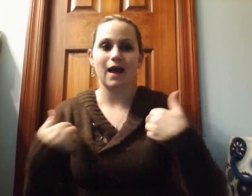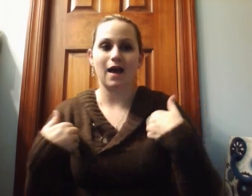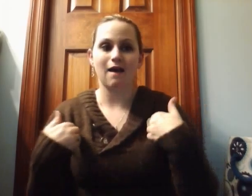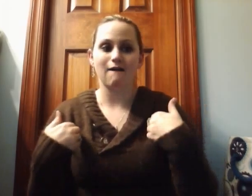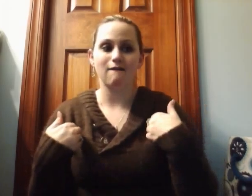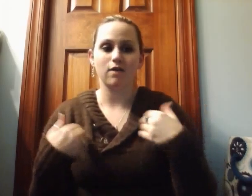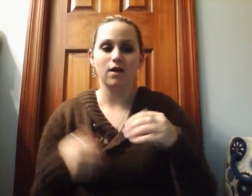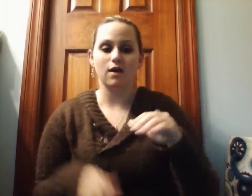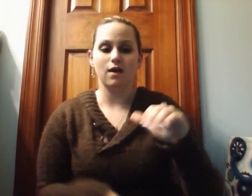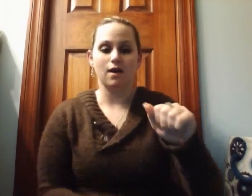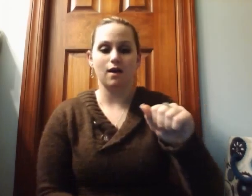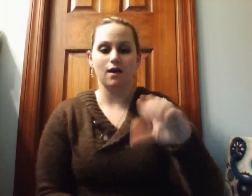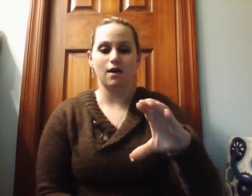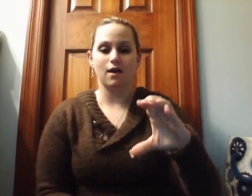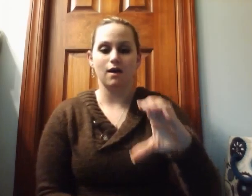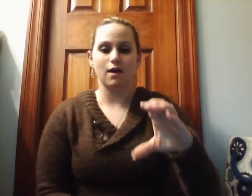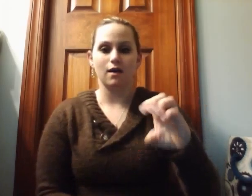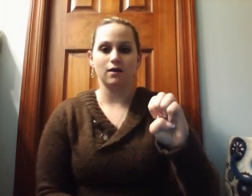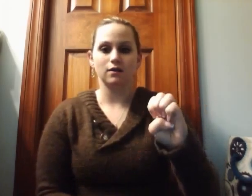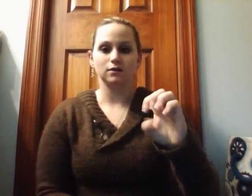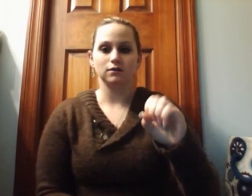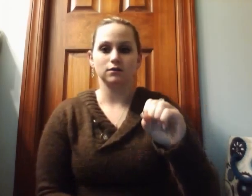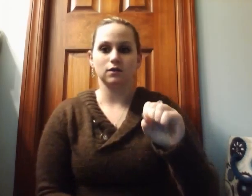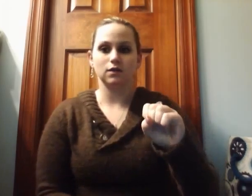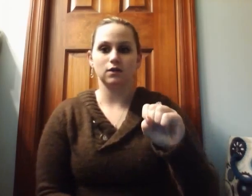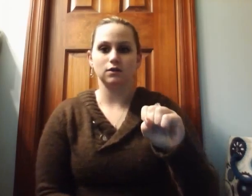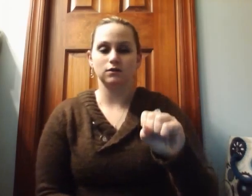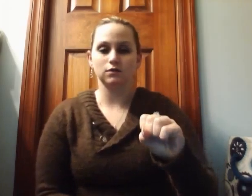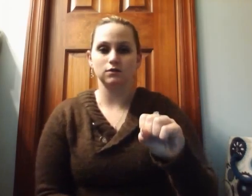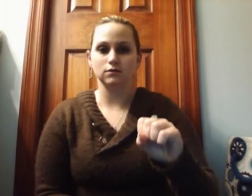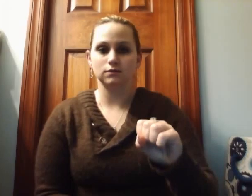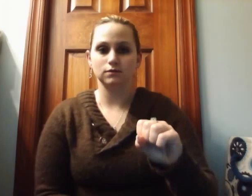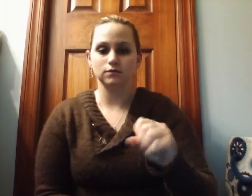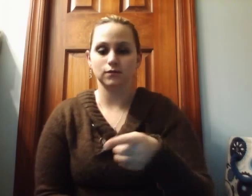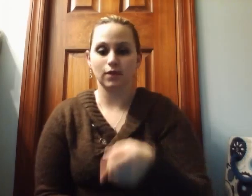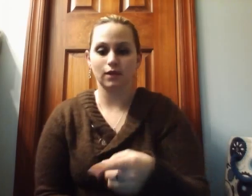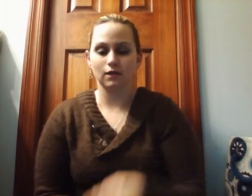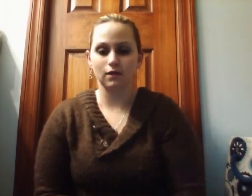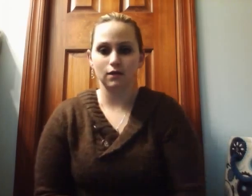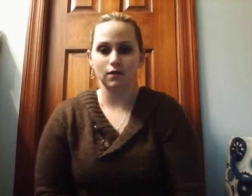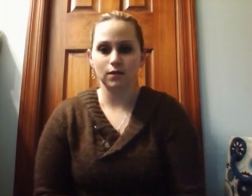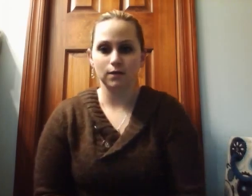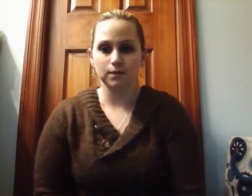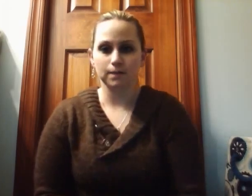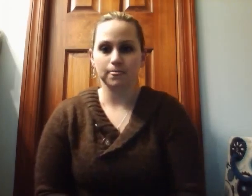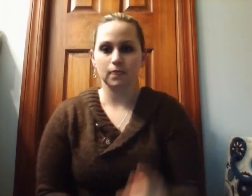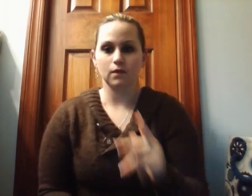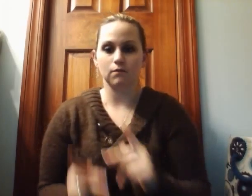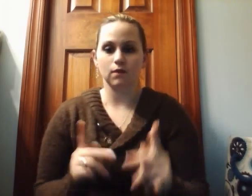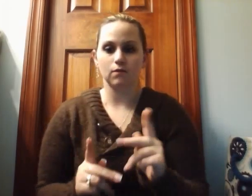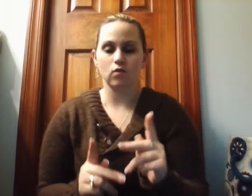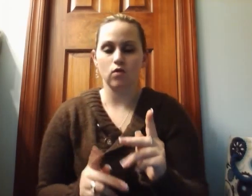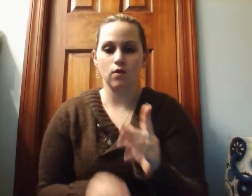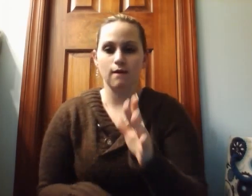and the neighborhood and or people in our neighborhood and family members that are just members of